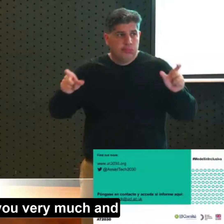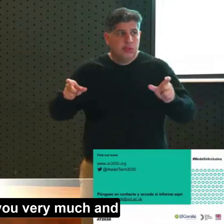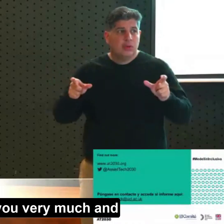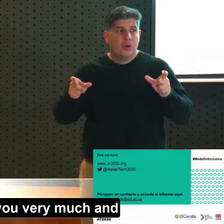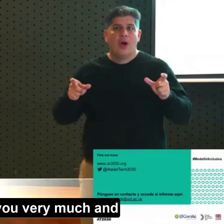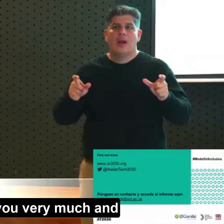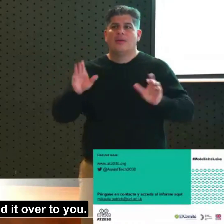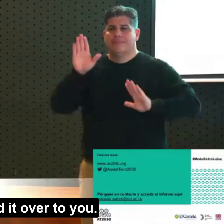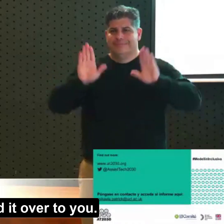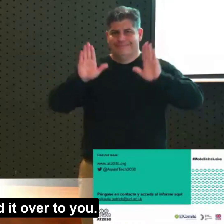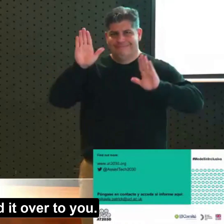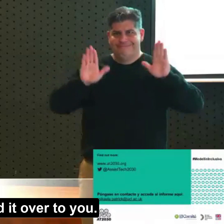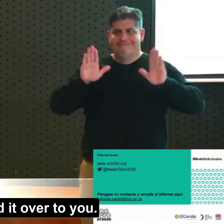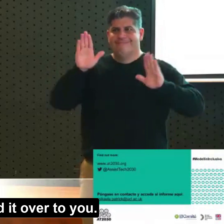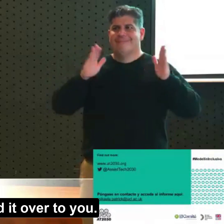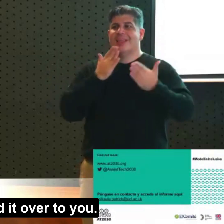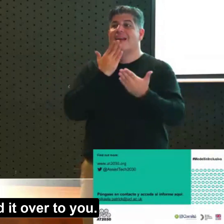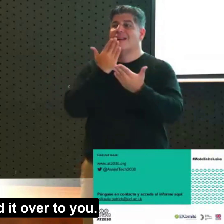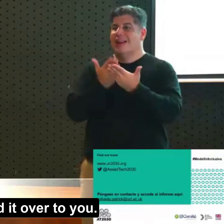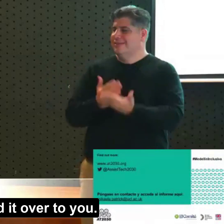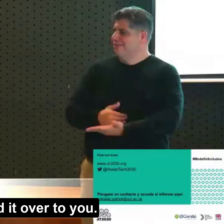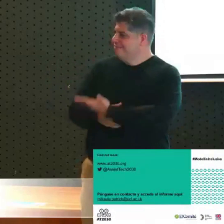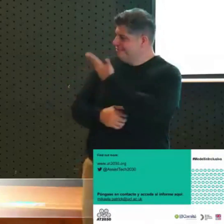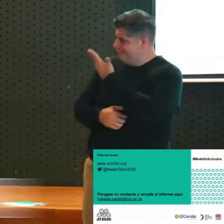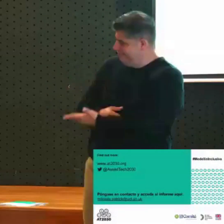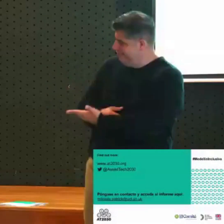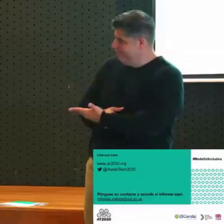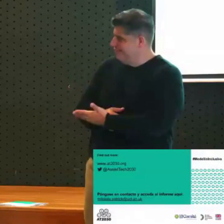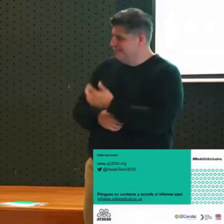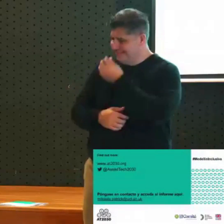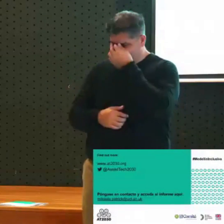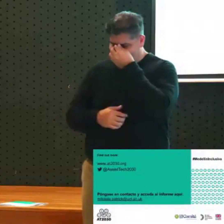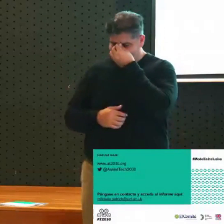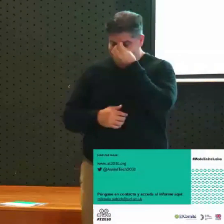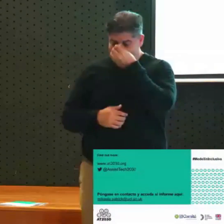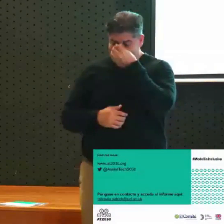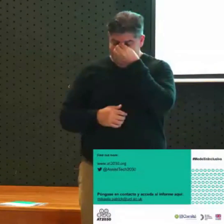much. And Maria Clara, I'll pass it over to you.